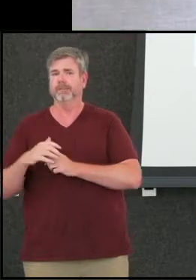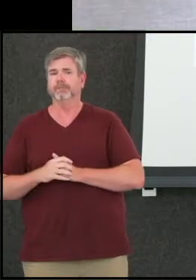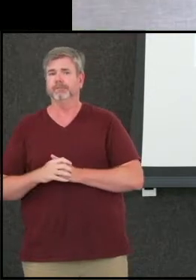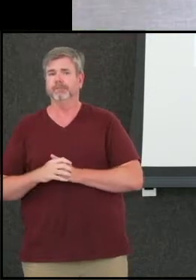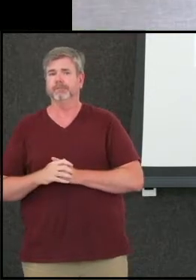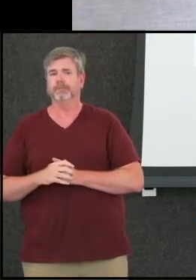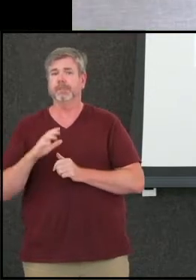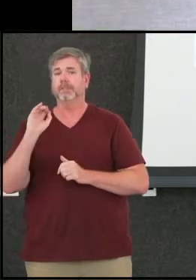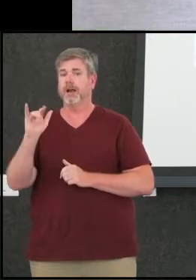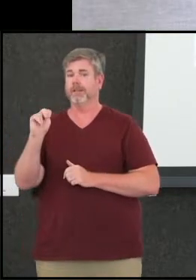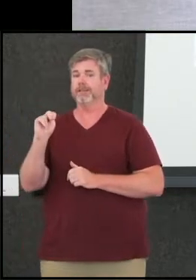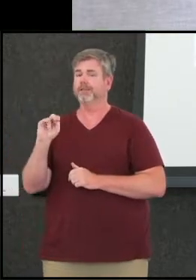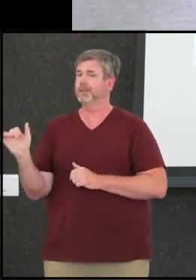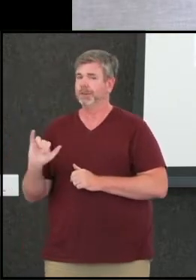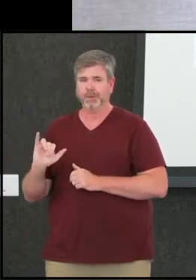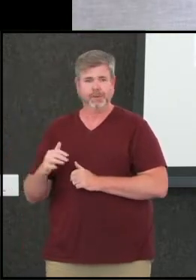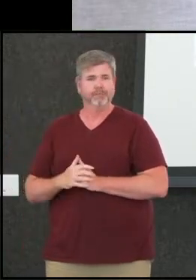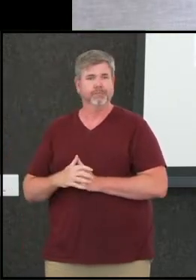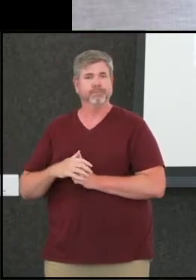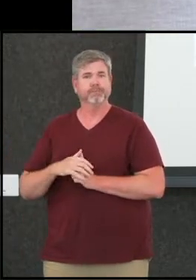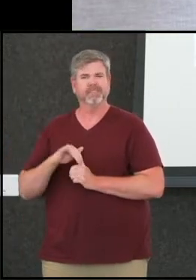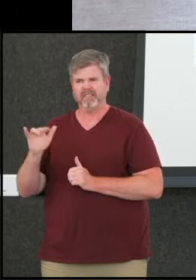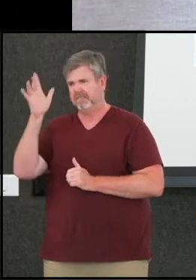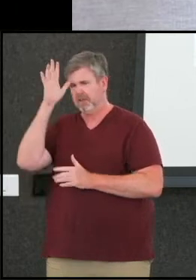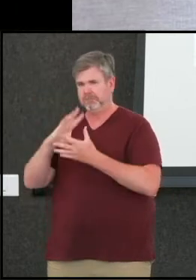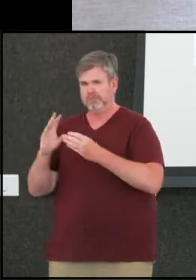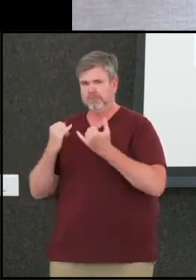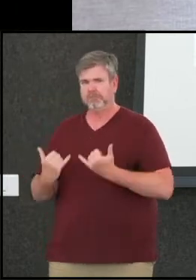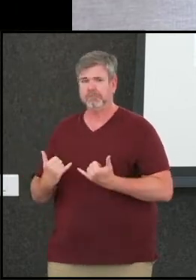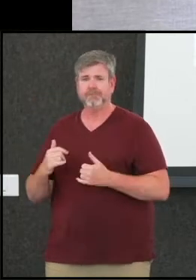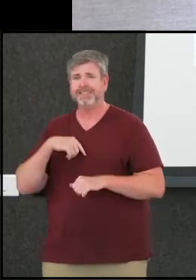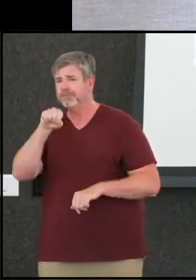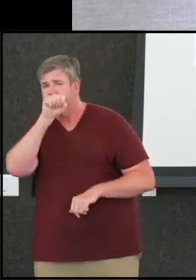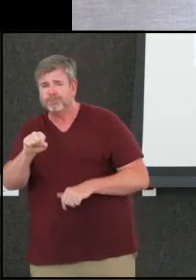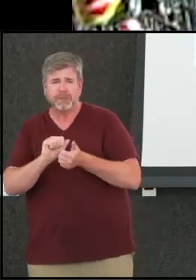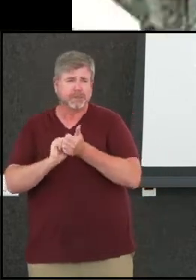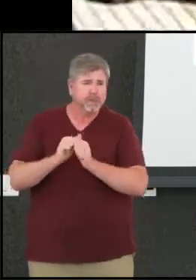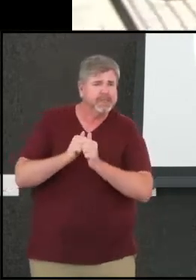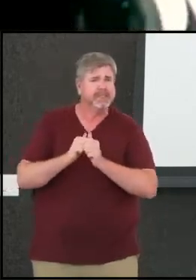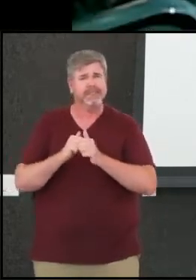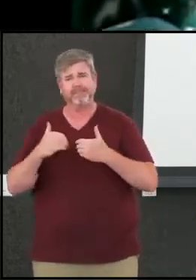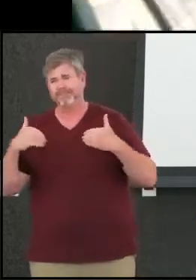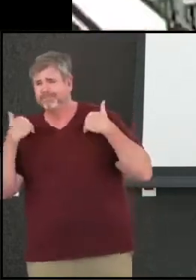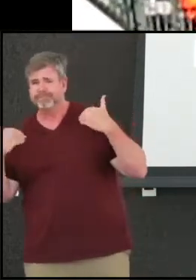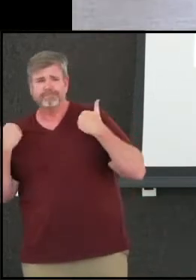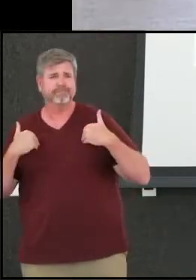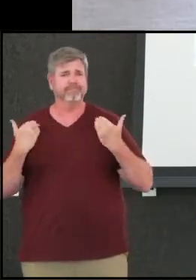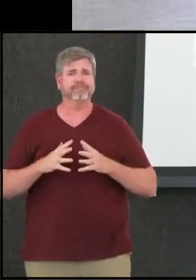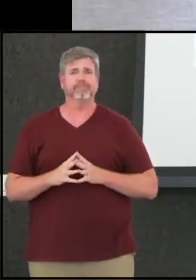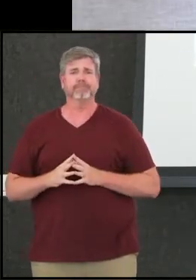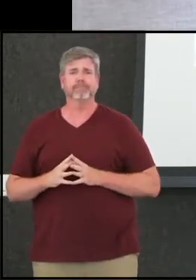Colin loved sports. From an early age, he always grabbed a baseball